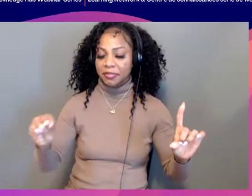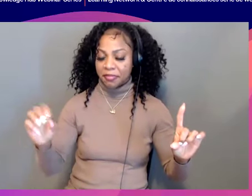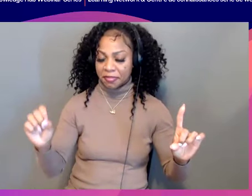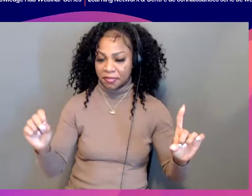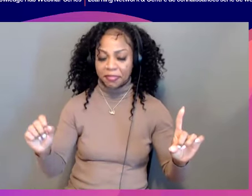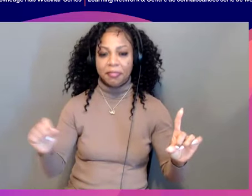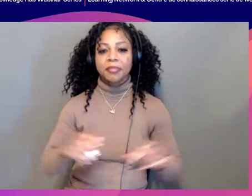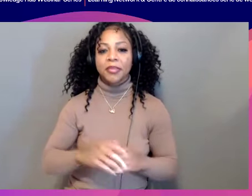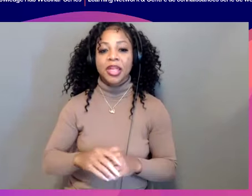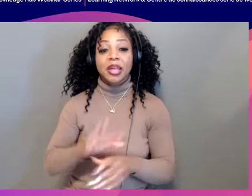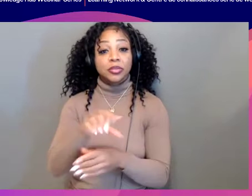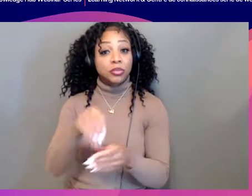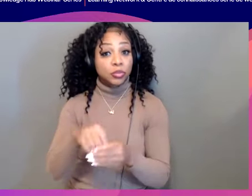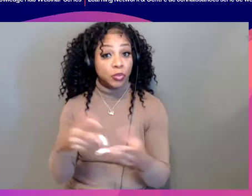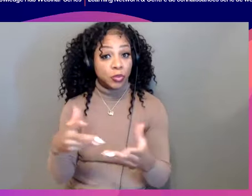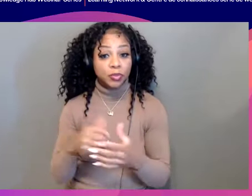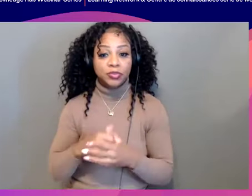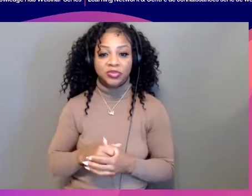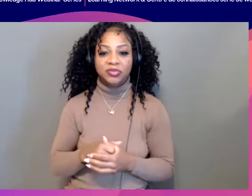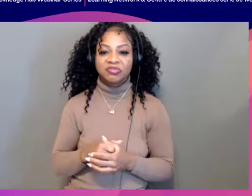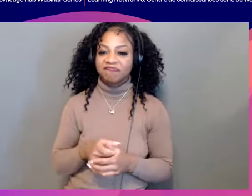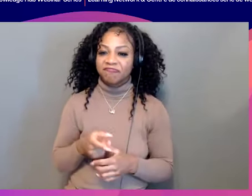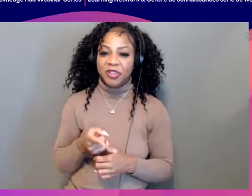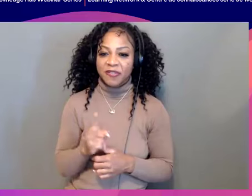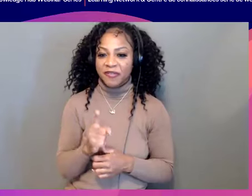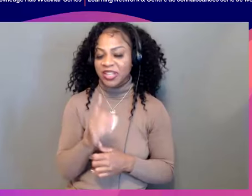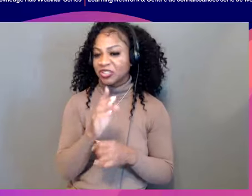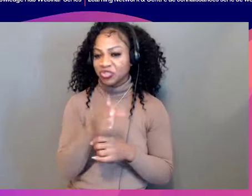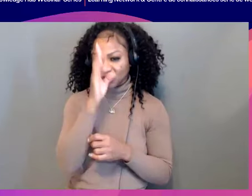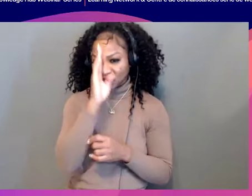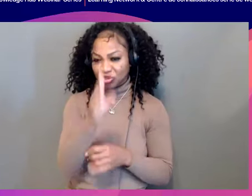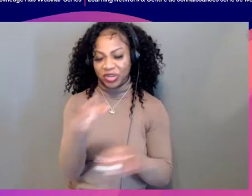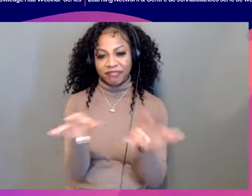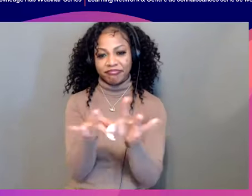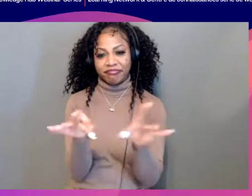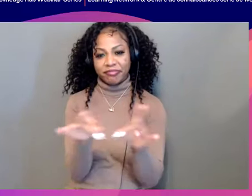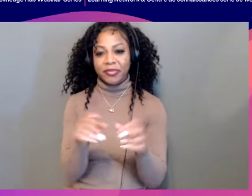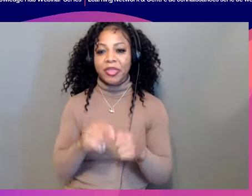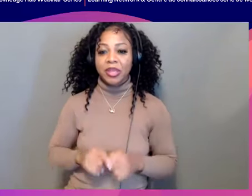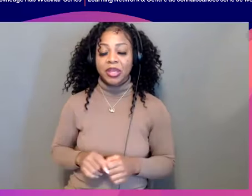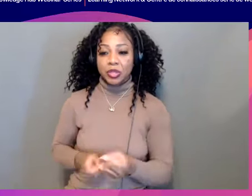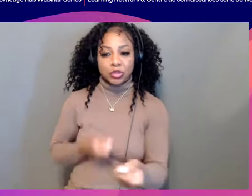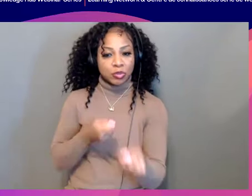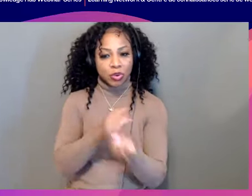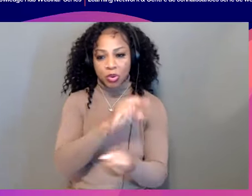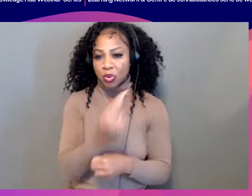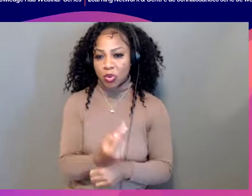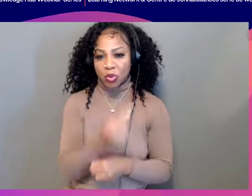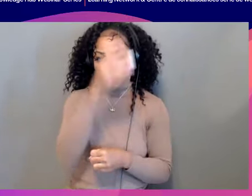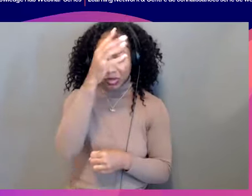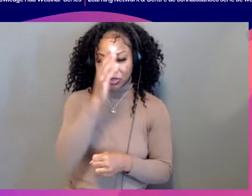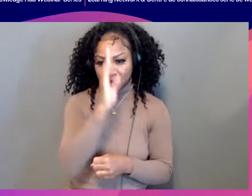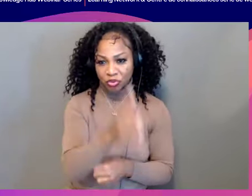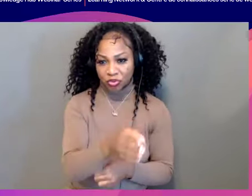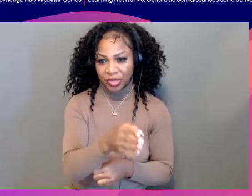microaggressions. And those include offensive heterosexist language, support of only heteronormative and